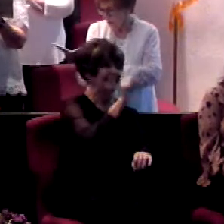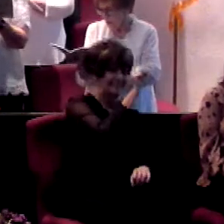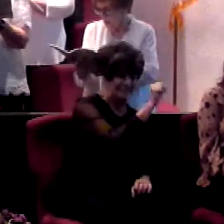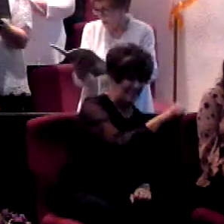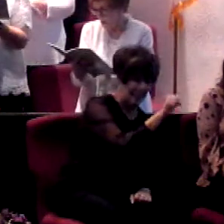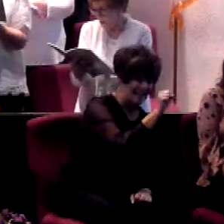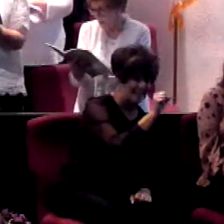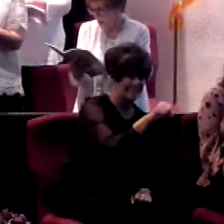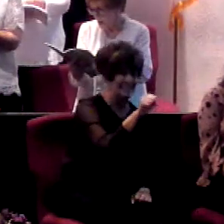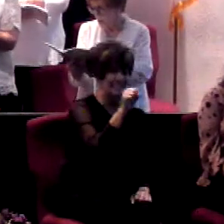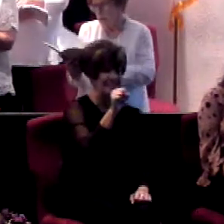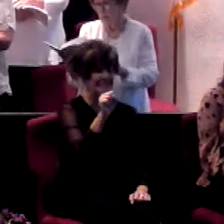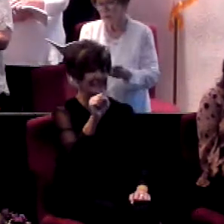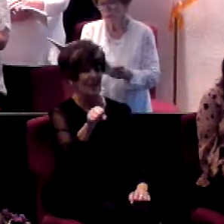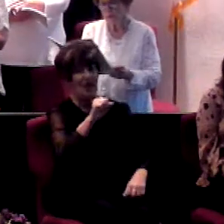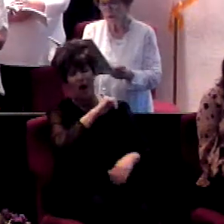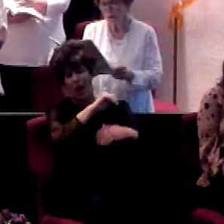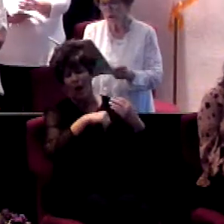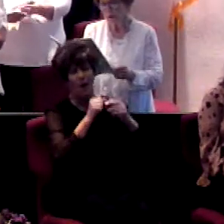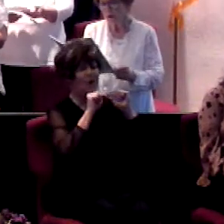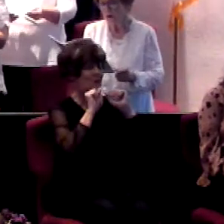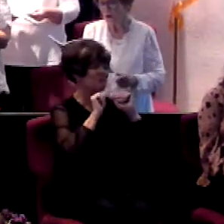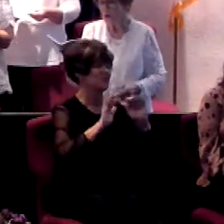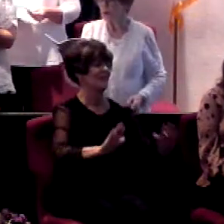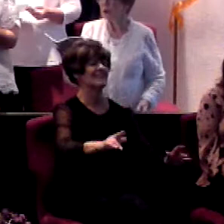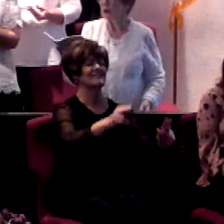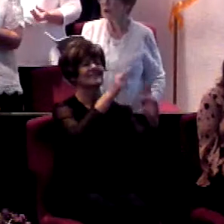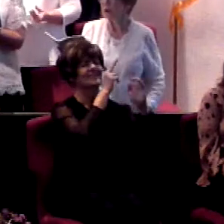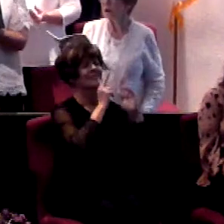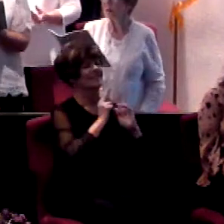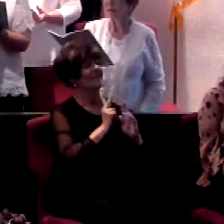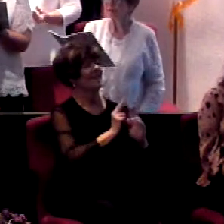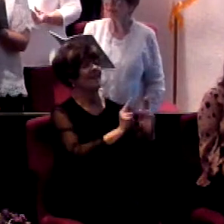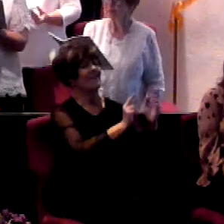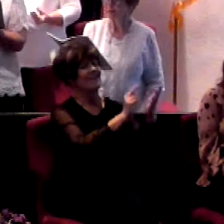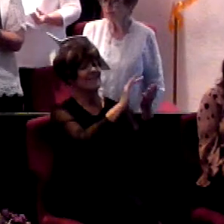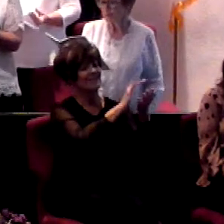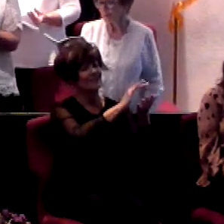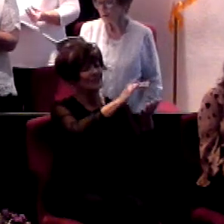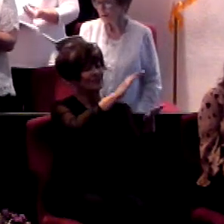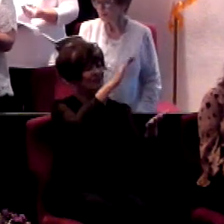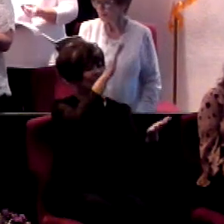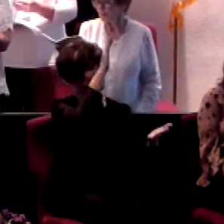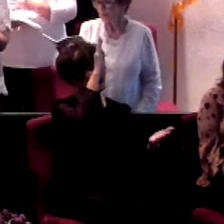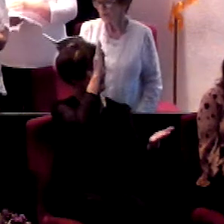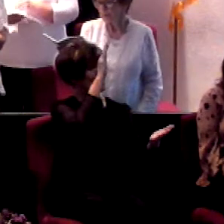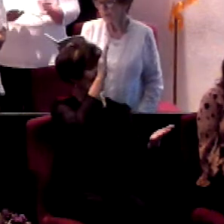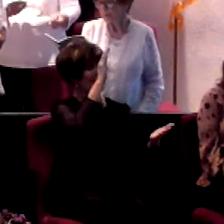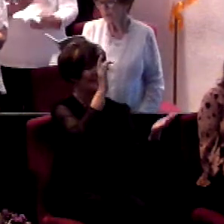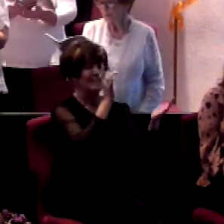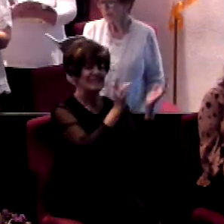of all blessing and honor and glory? Is he